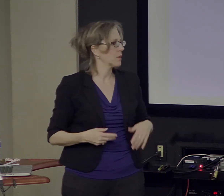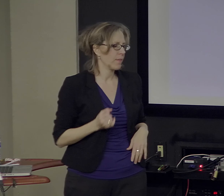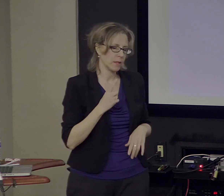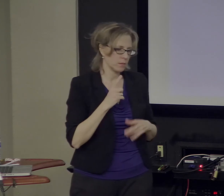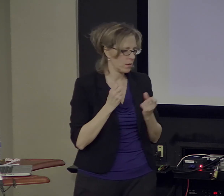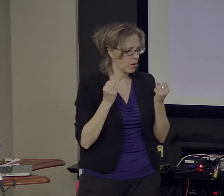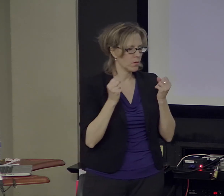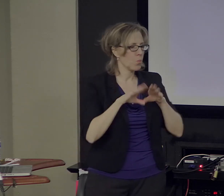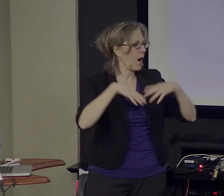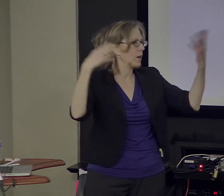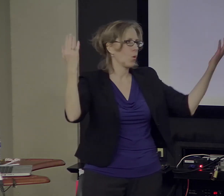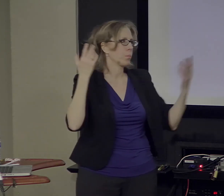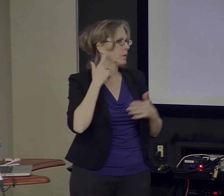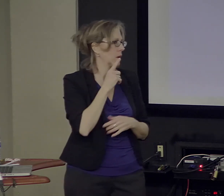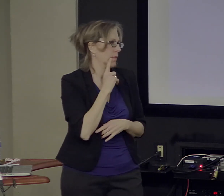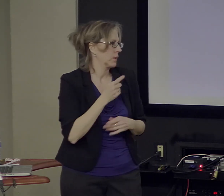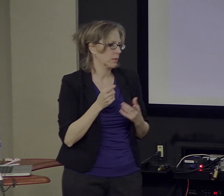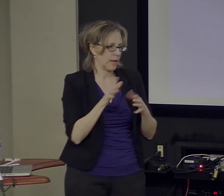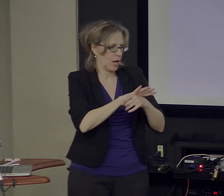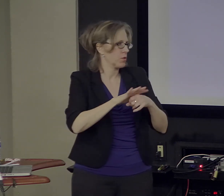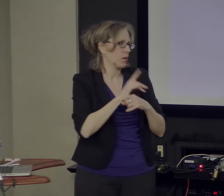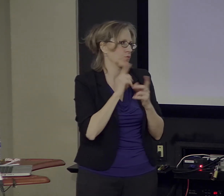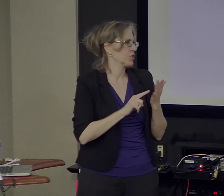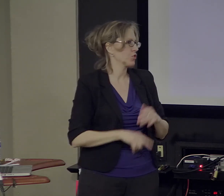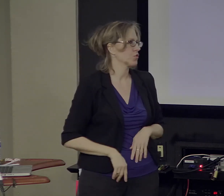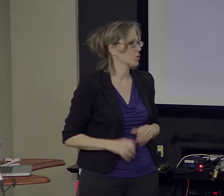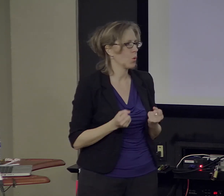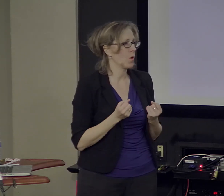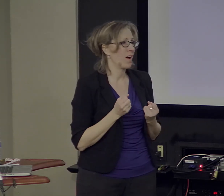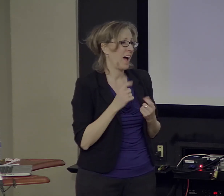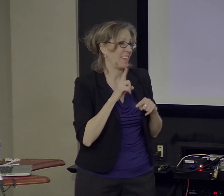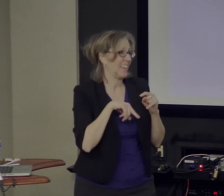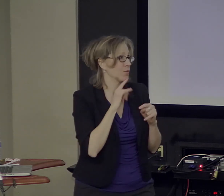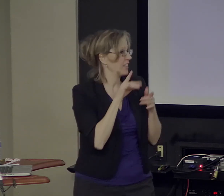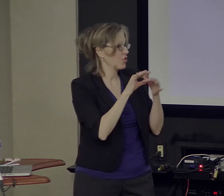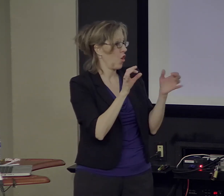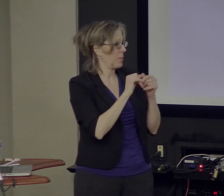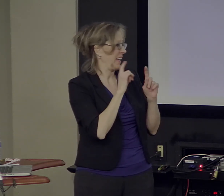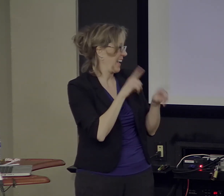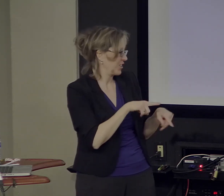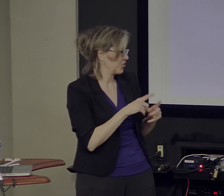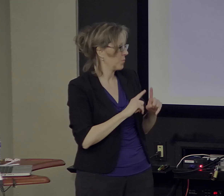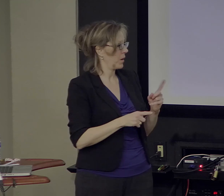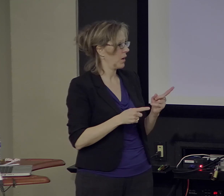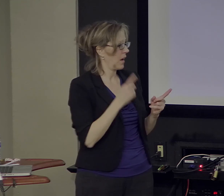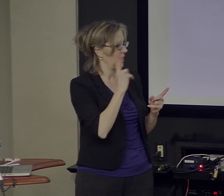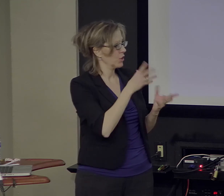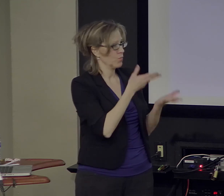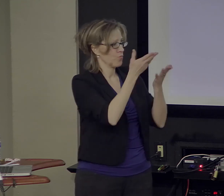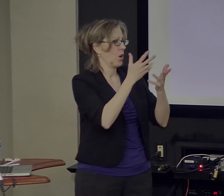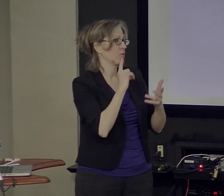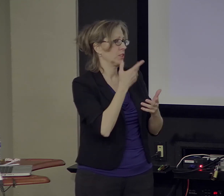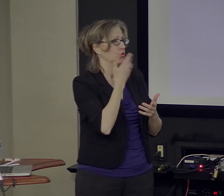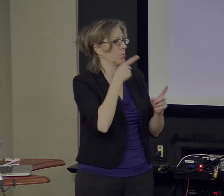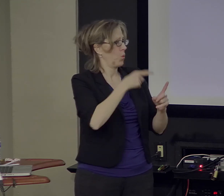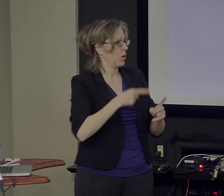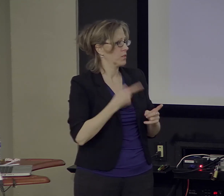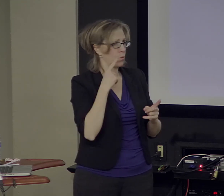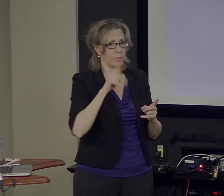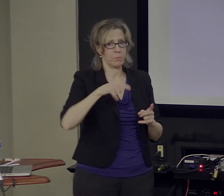using international languages, as well as hearing spoken languages are being used across languages. I can't give you a specific answer, but I